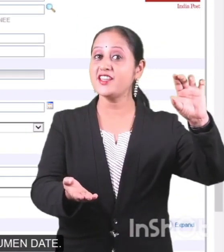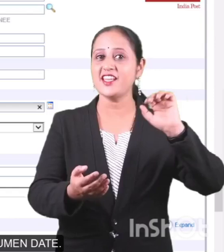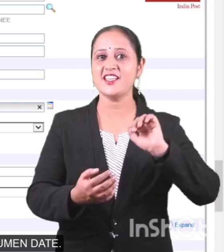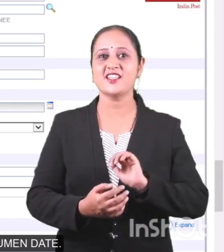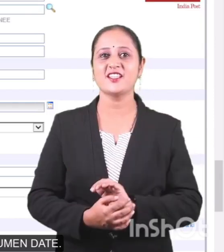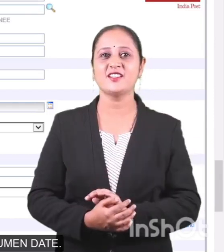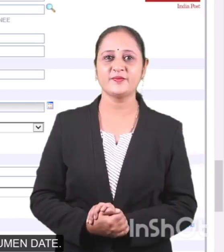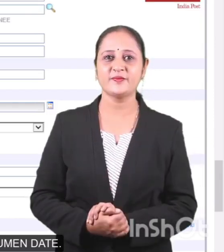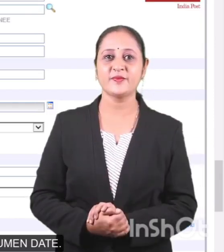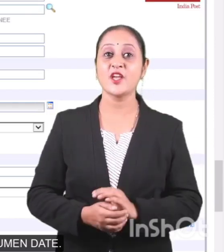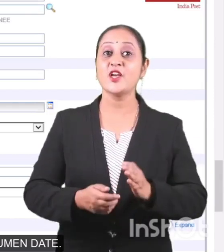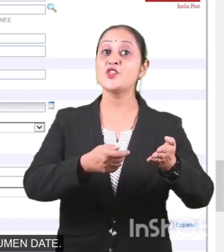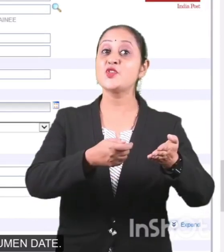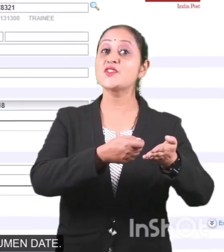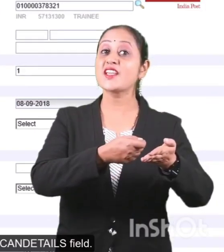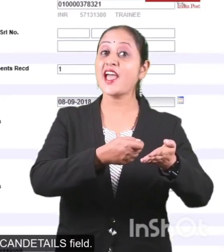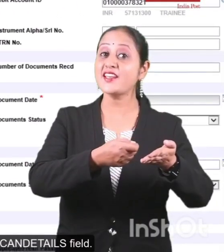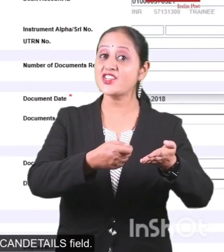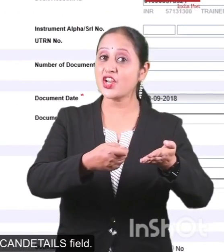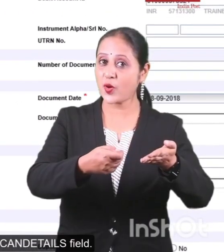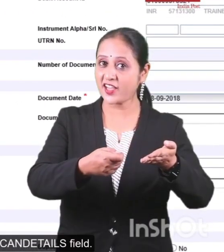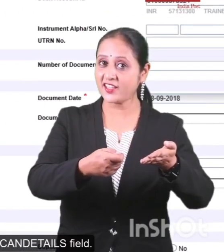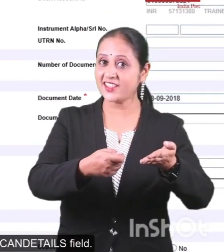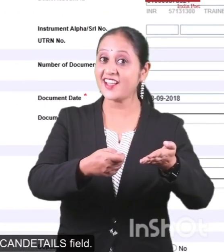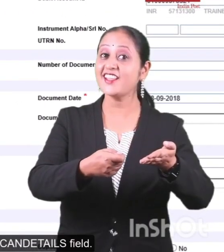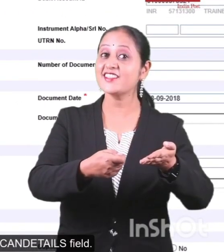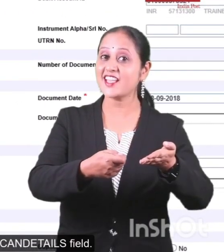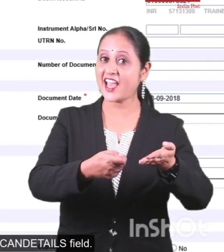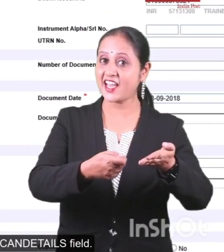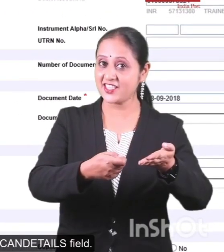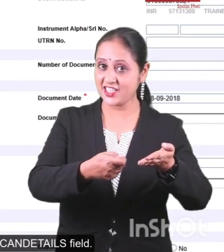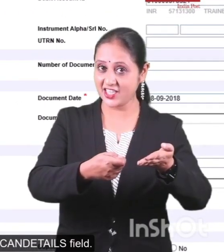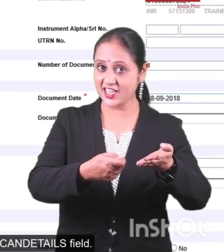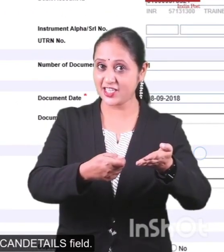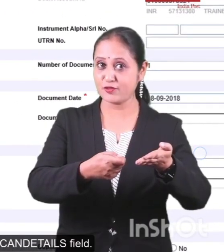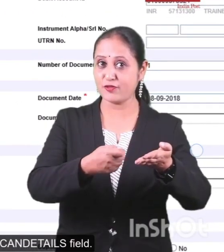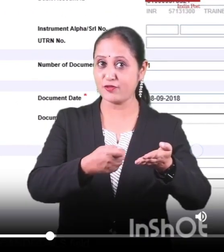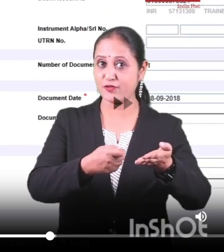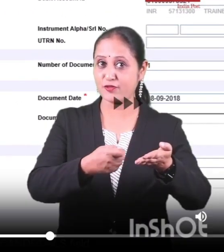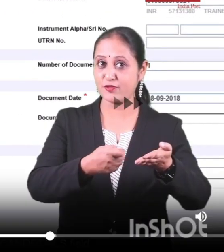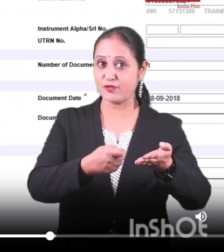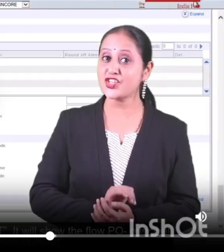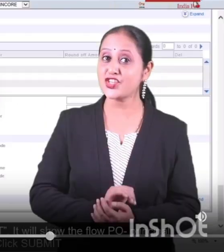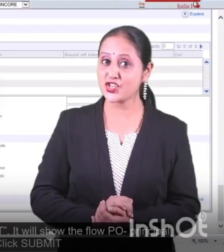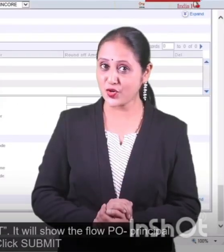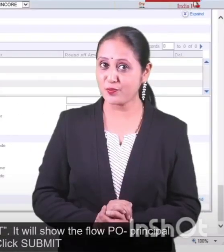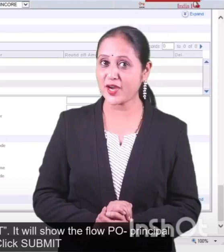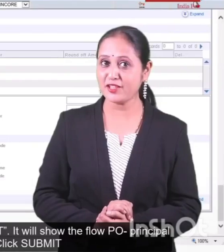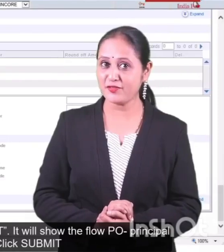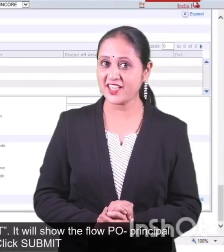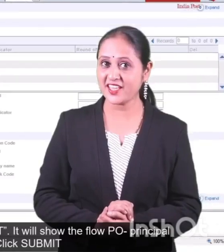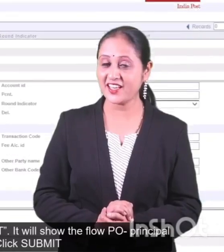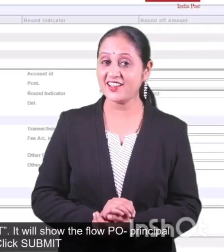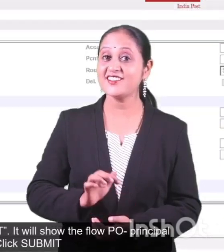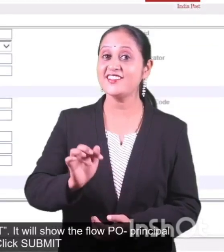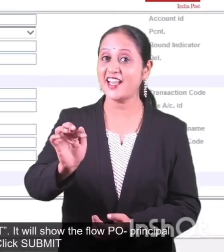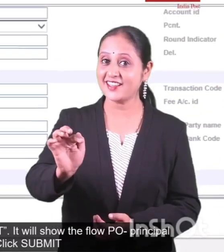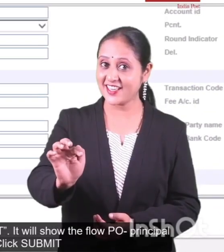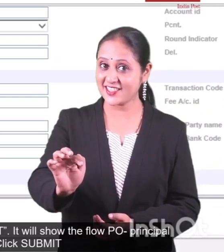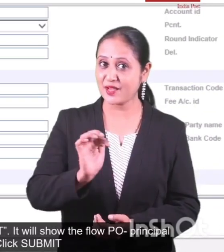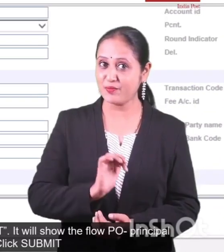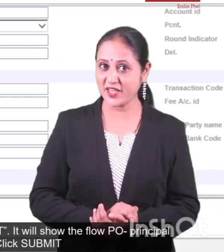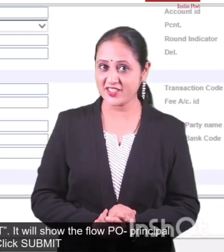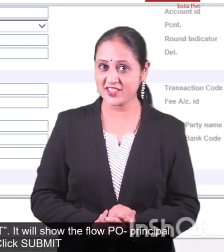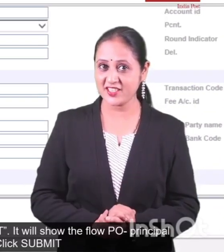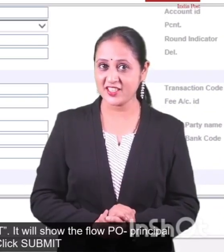the document date. Choose scan required in the scan details field. Shown by the